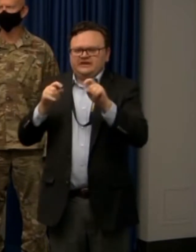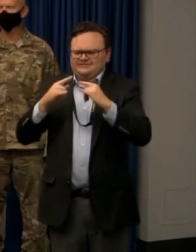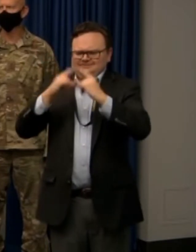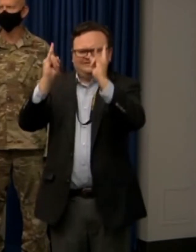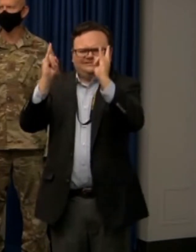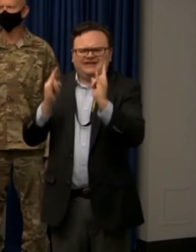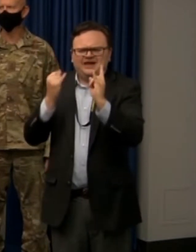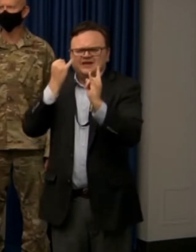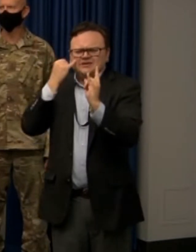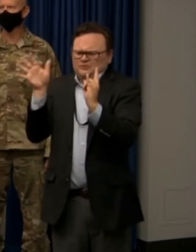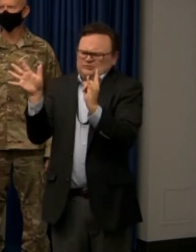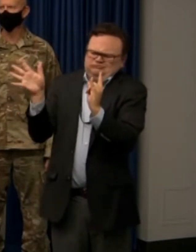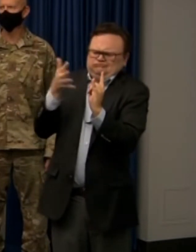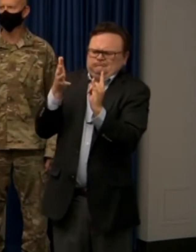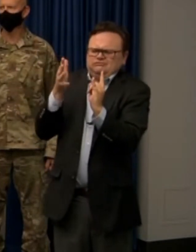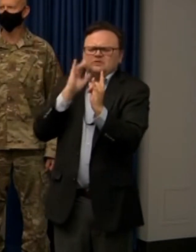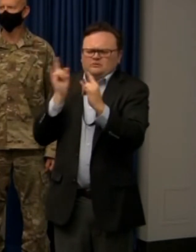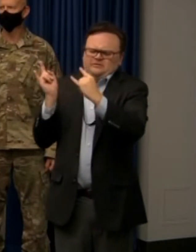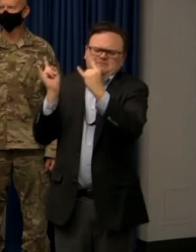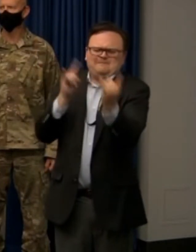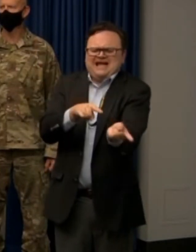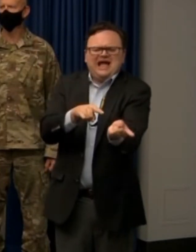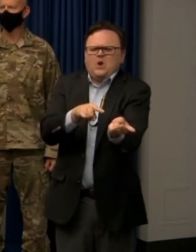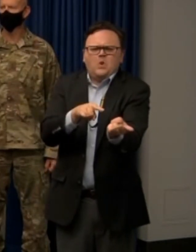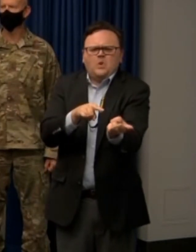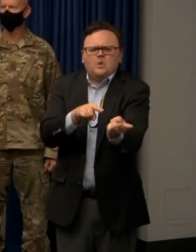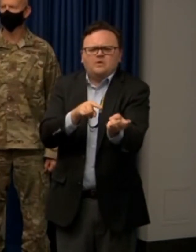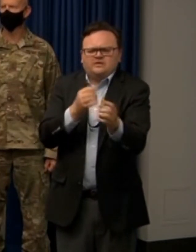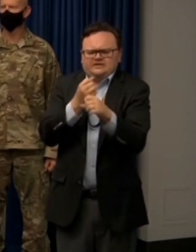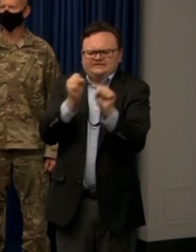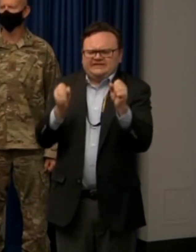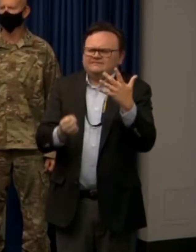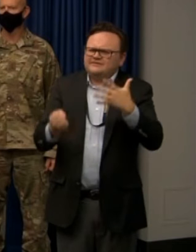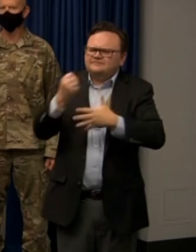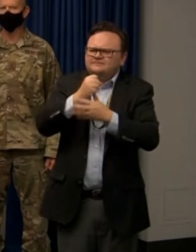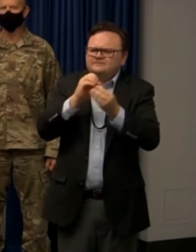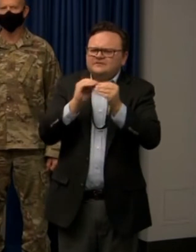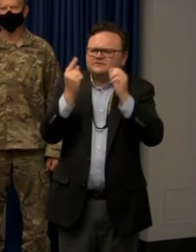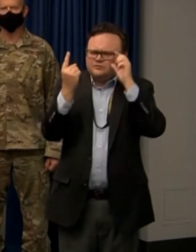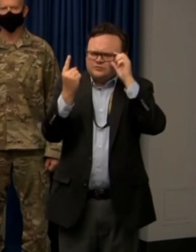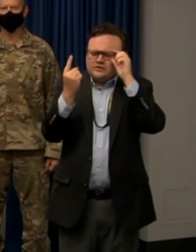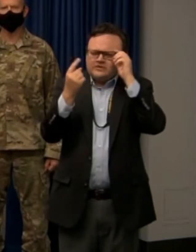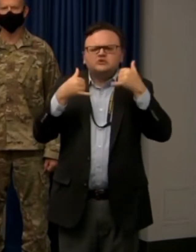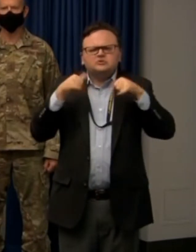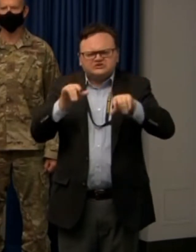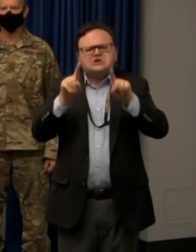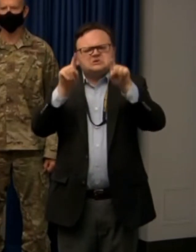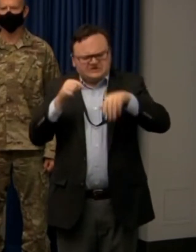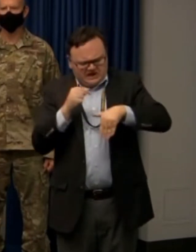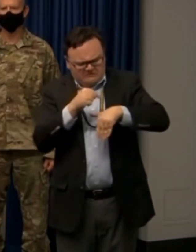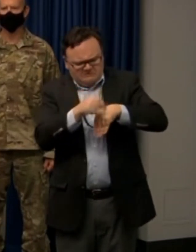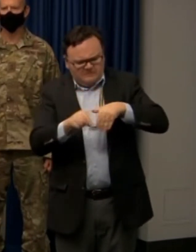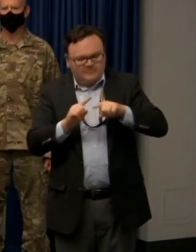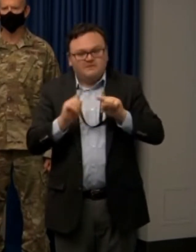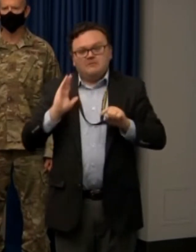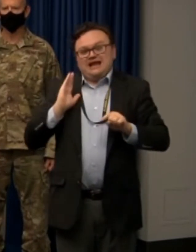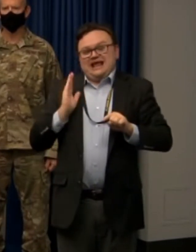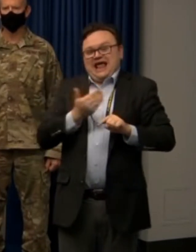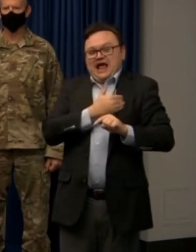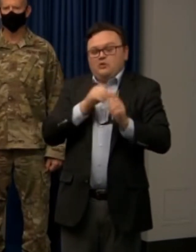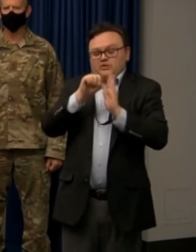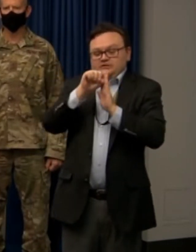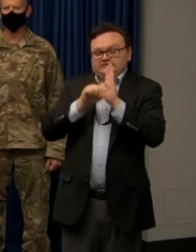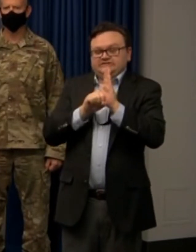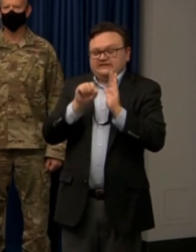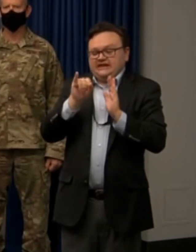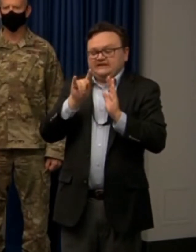hour winds, it would just collapse. And so, safety is paramount for that. So there'll still be testing being done. I would also say our testing